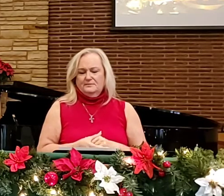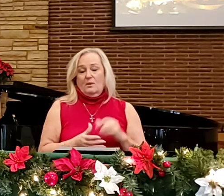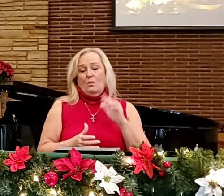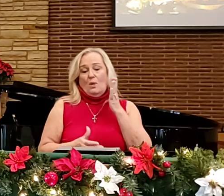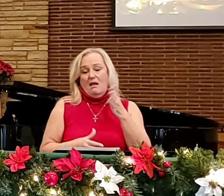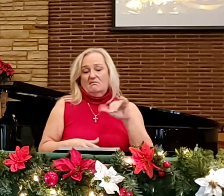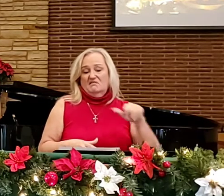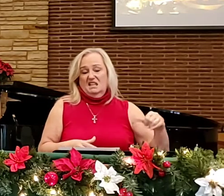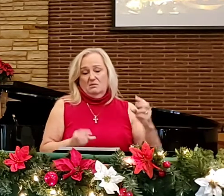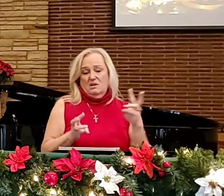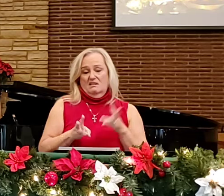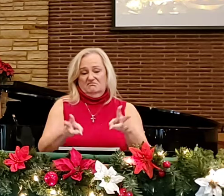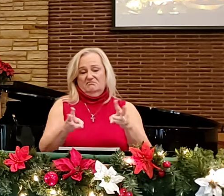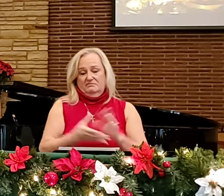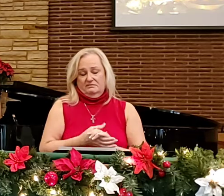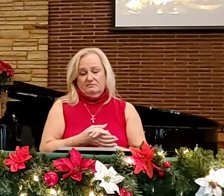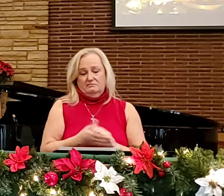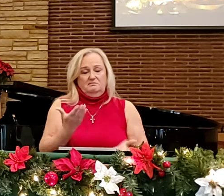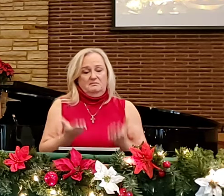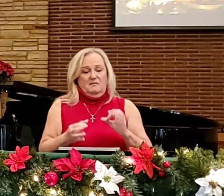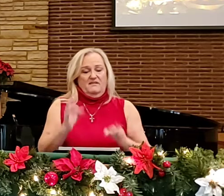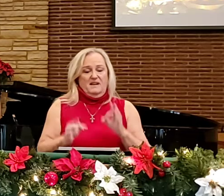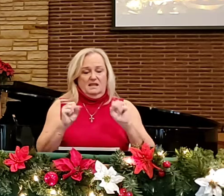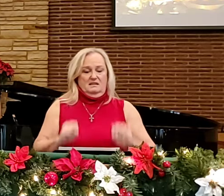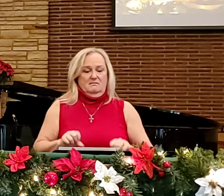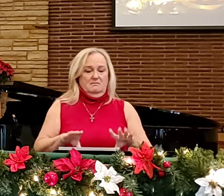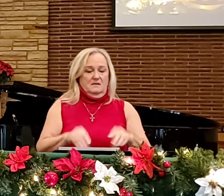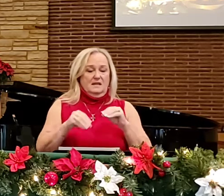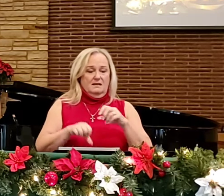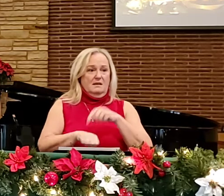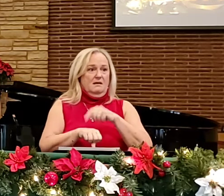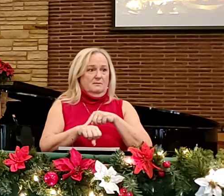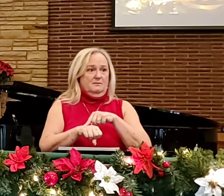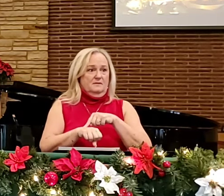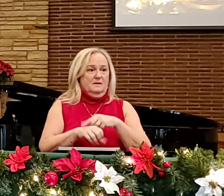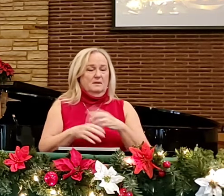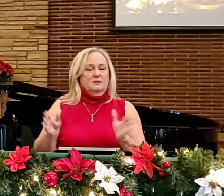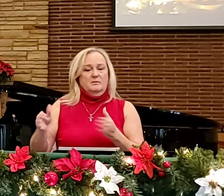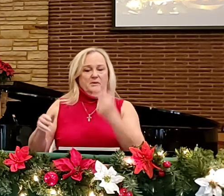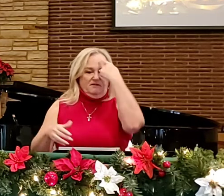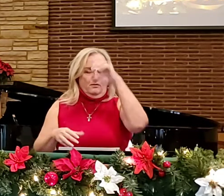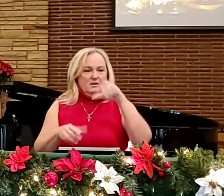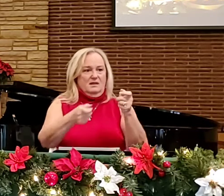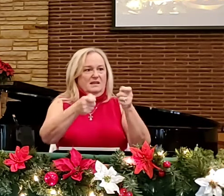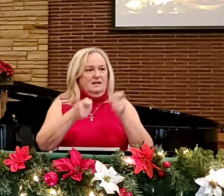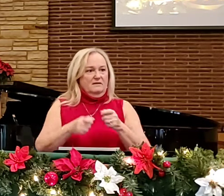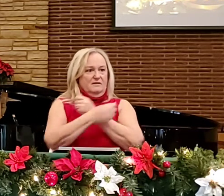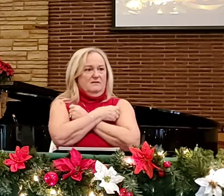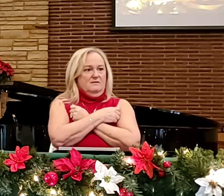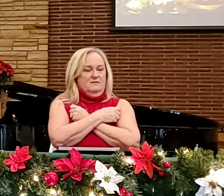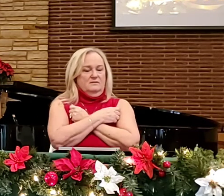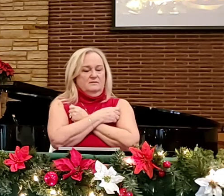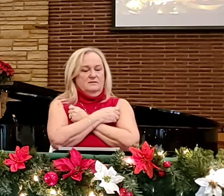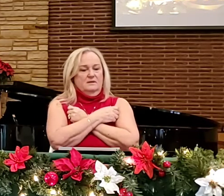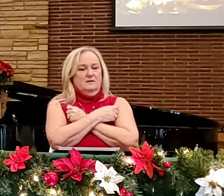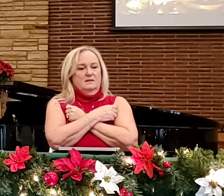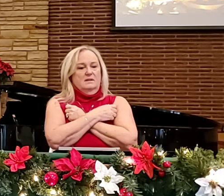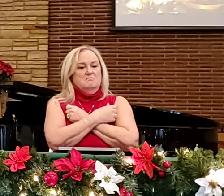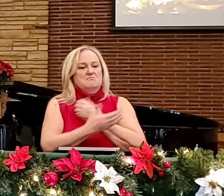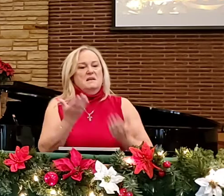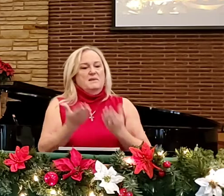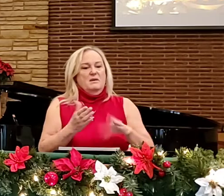Well, anyway. Maybe if I can take time to prepare for a gift of love,